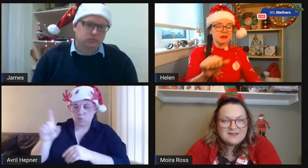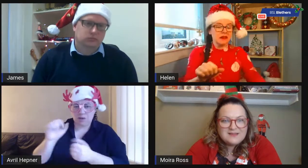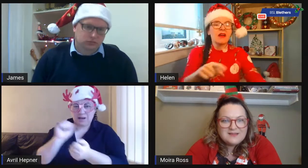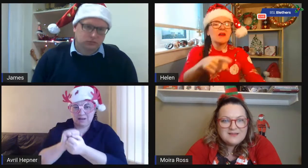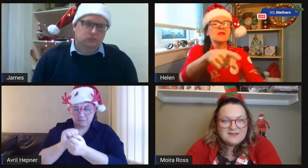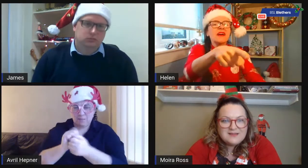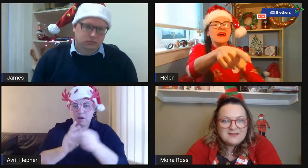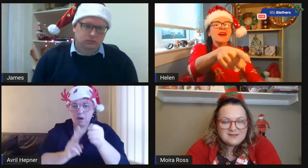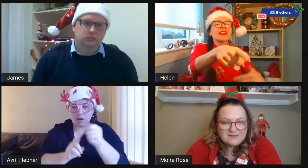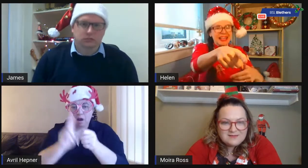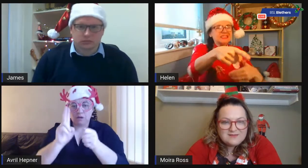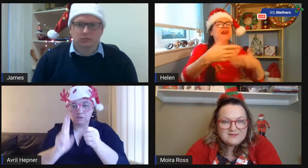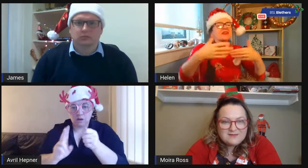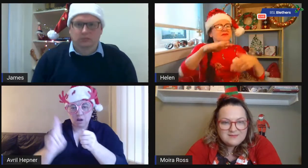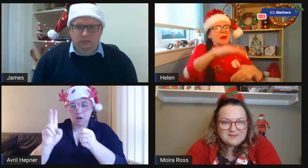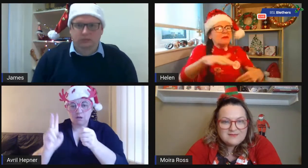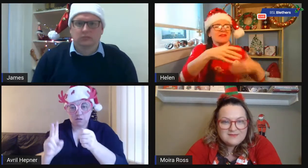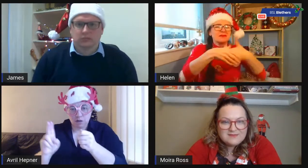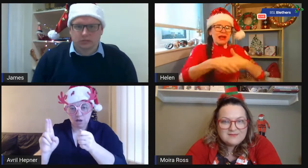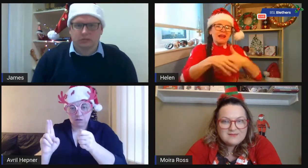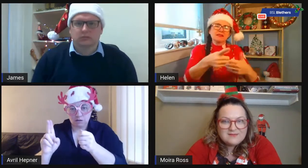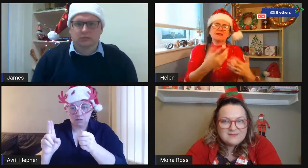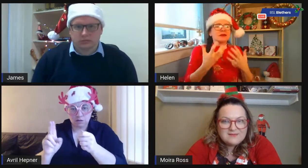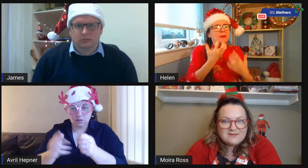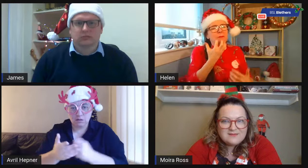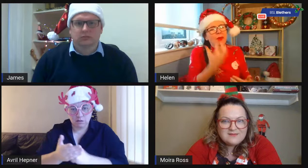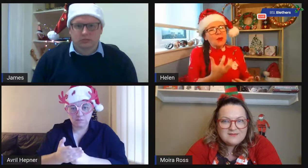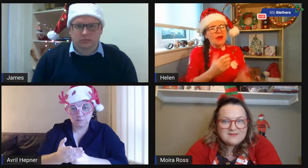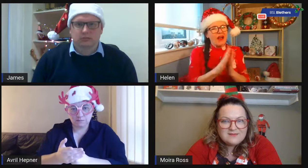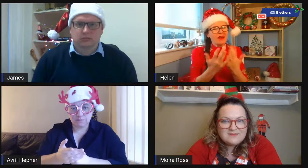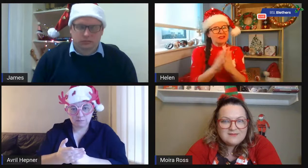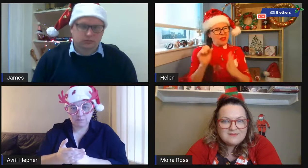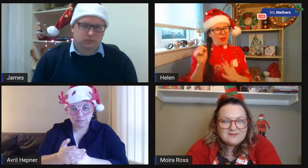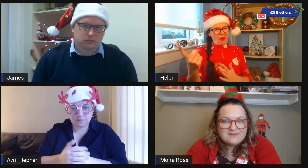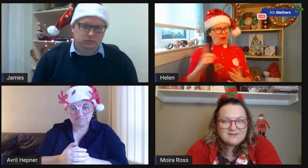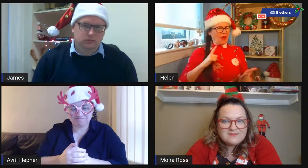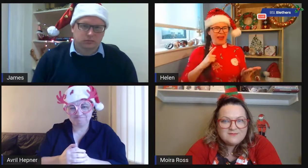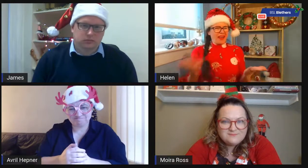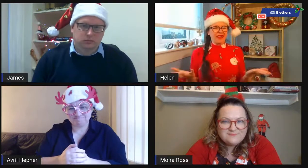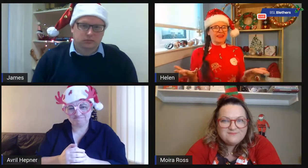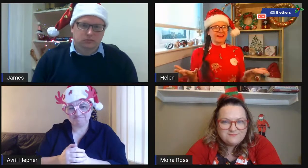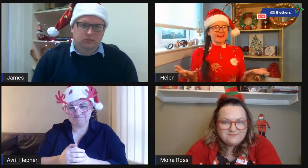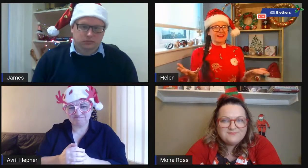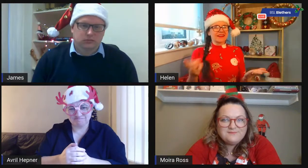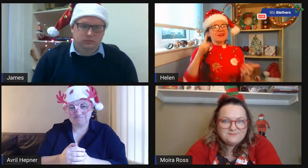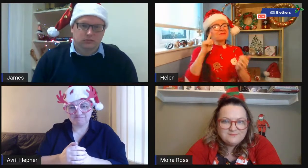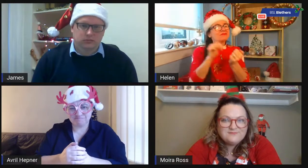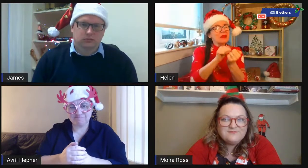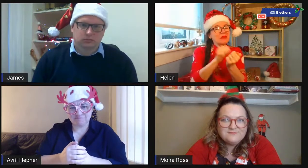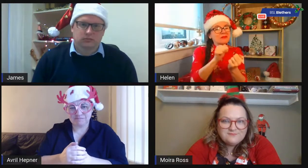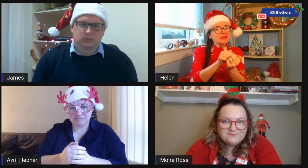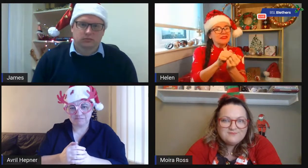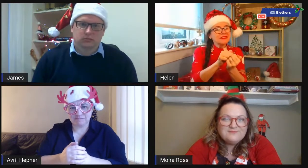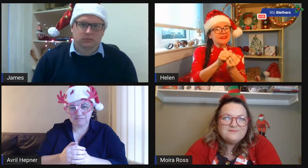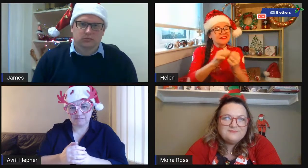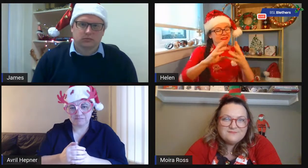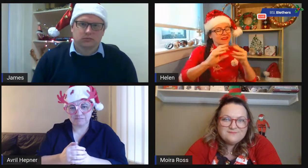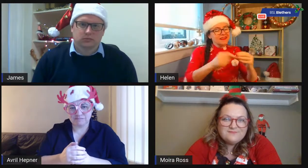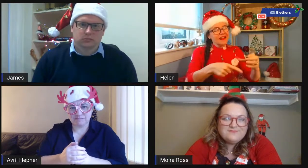the Christmas Yeah, cards that you received sort of last year or something, instead of throwing absolutely, them out, Avril. There's some lovely cards you get from family or friends that they're really